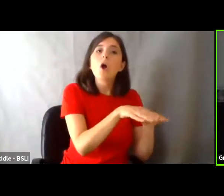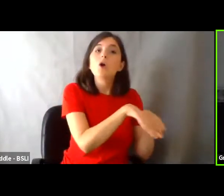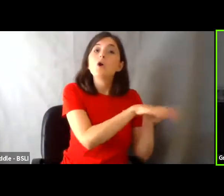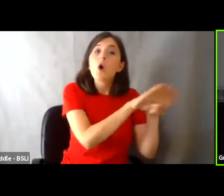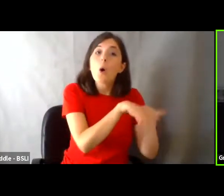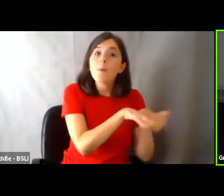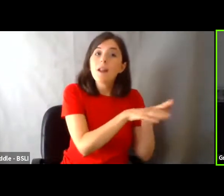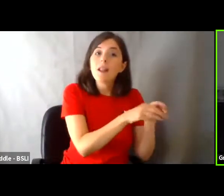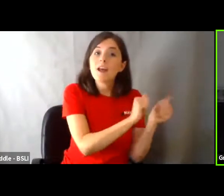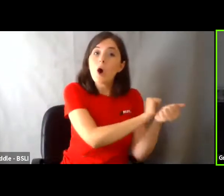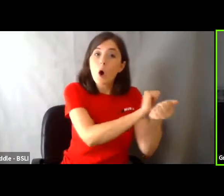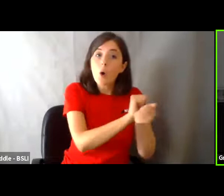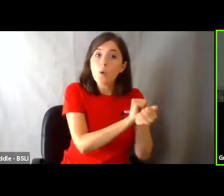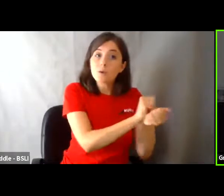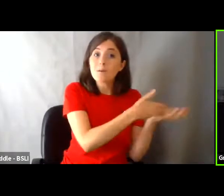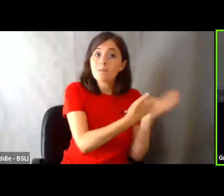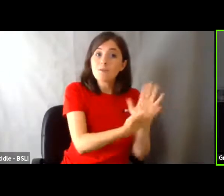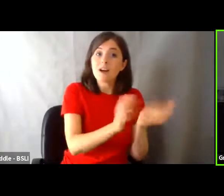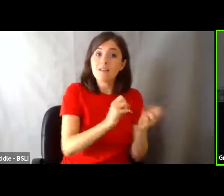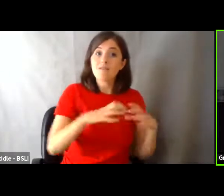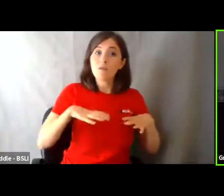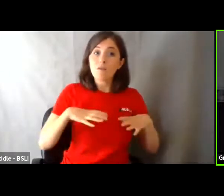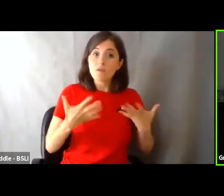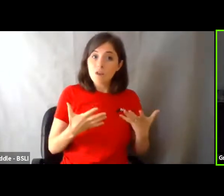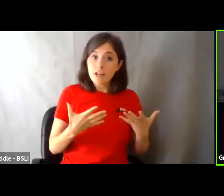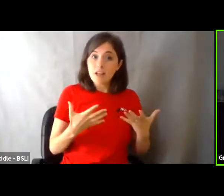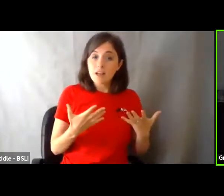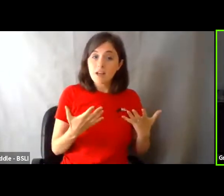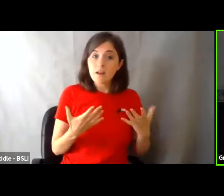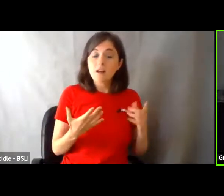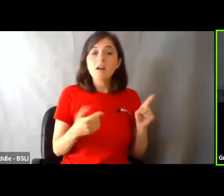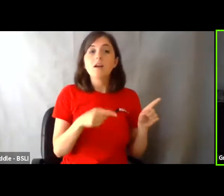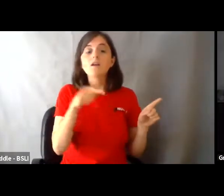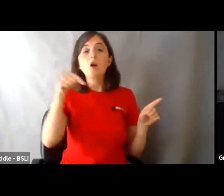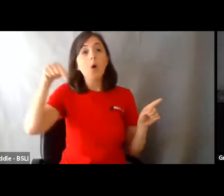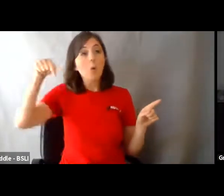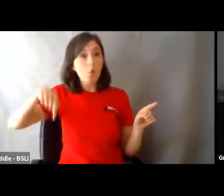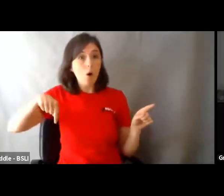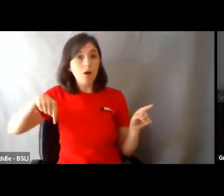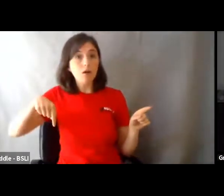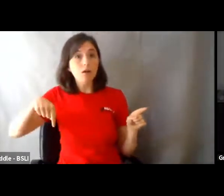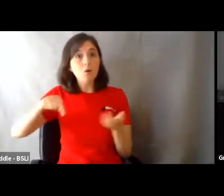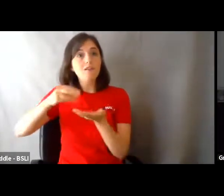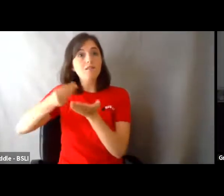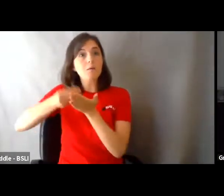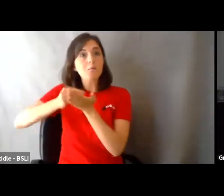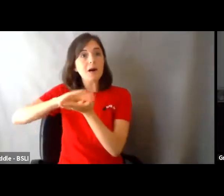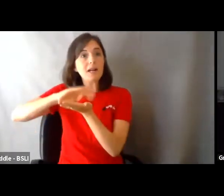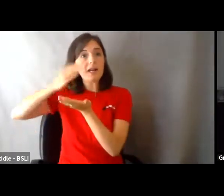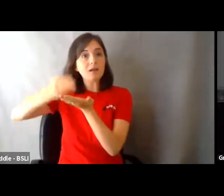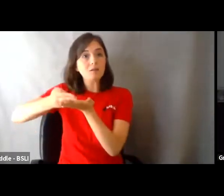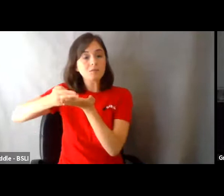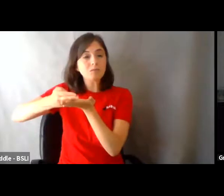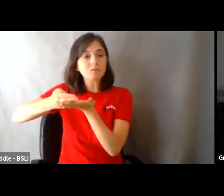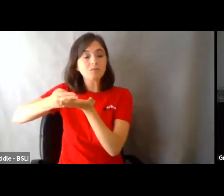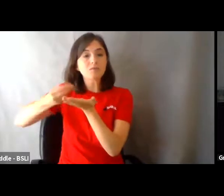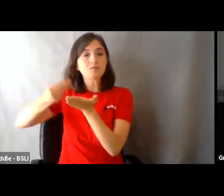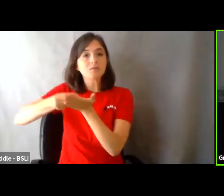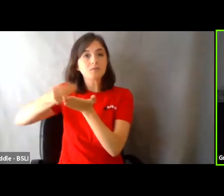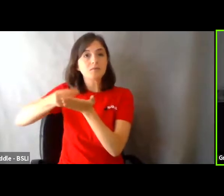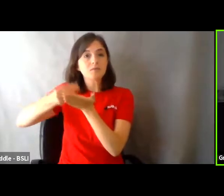at the point of use. In one system, you're given a pot of money, however big or small that amount of money may